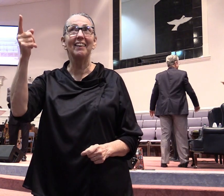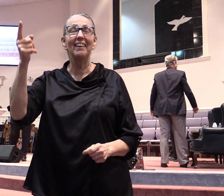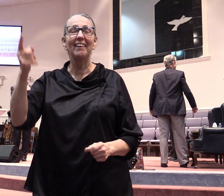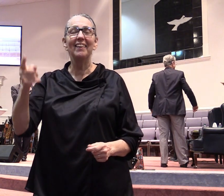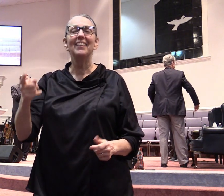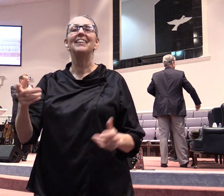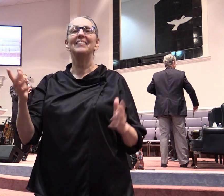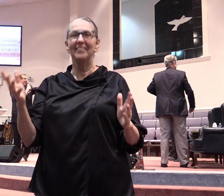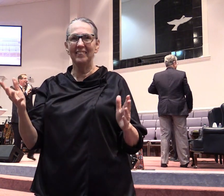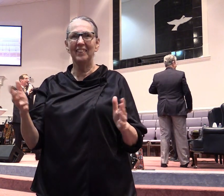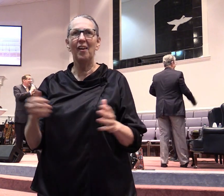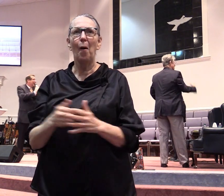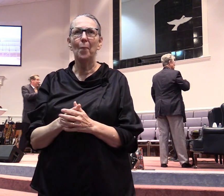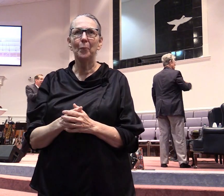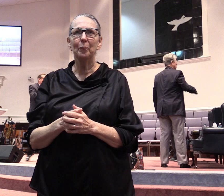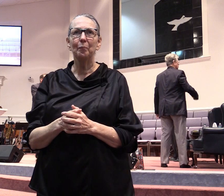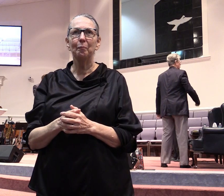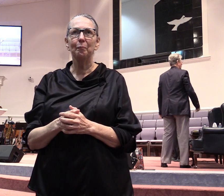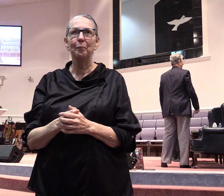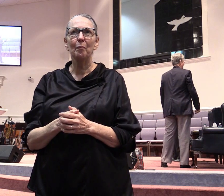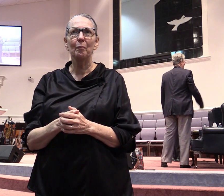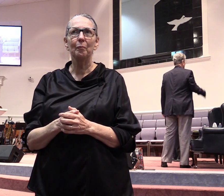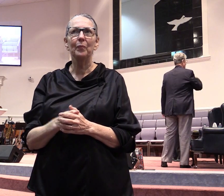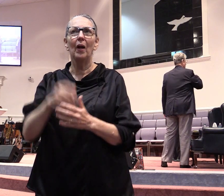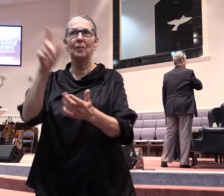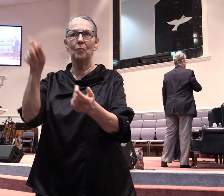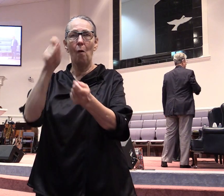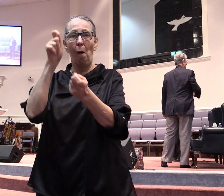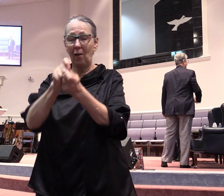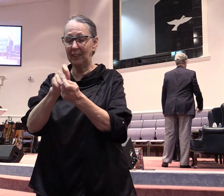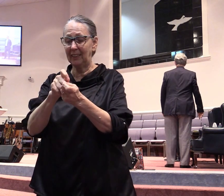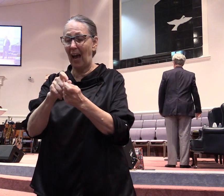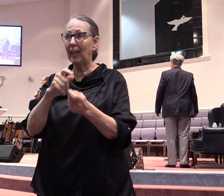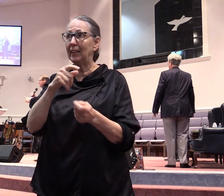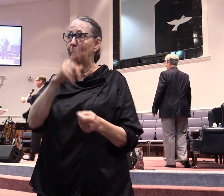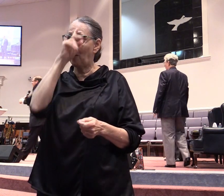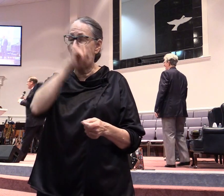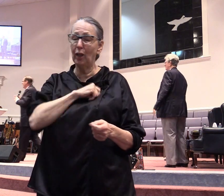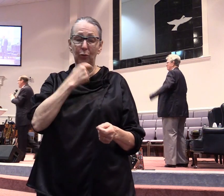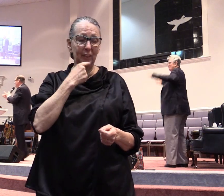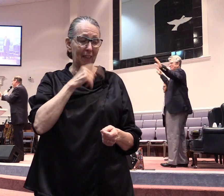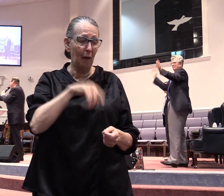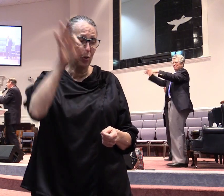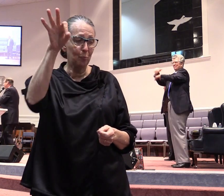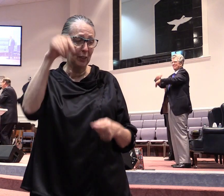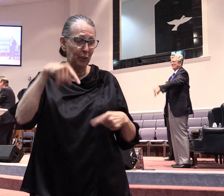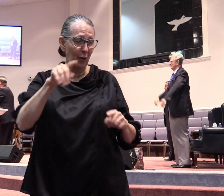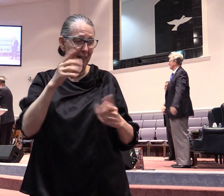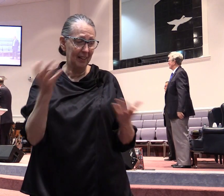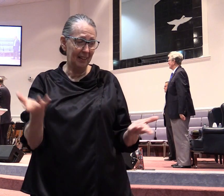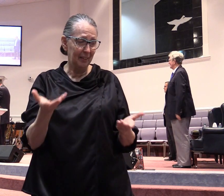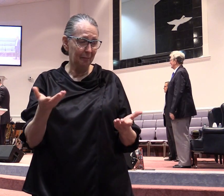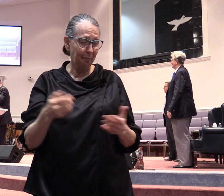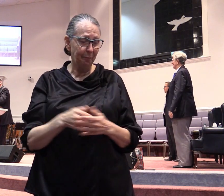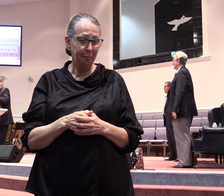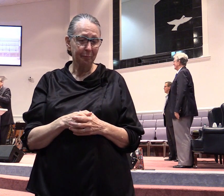That's what you said. That's exactly what you said right here. He said, let me say